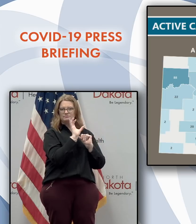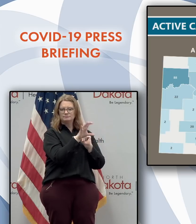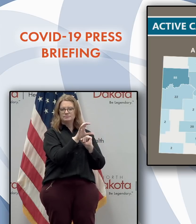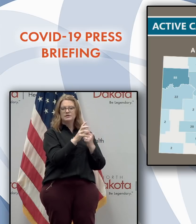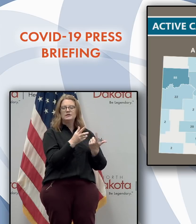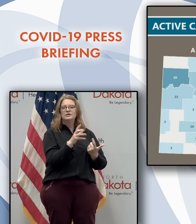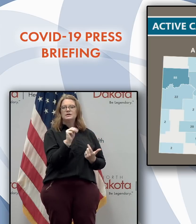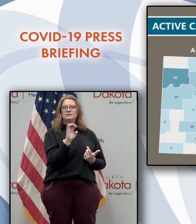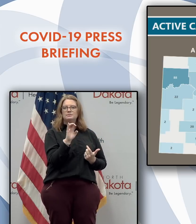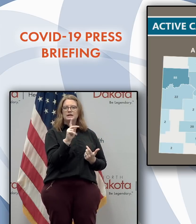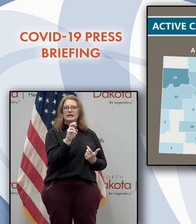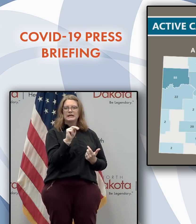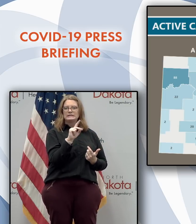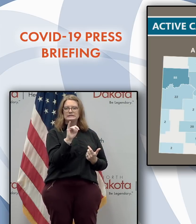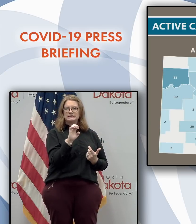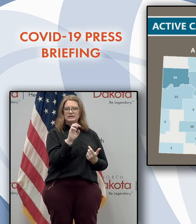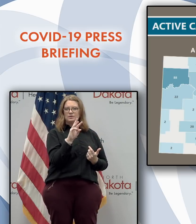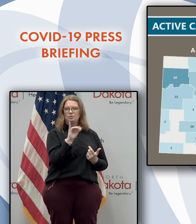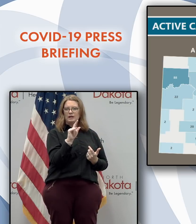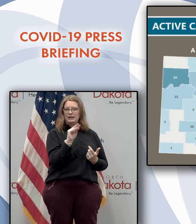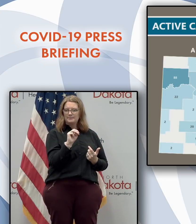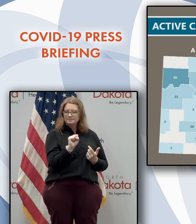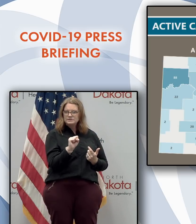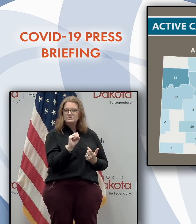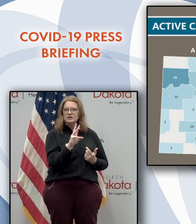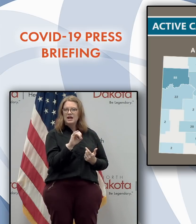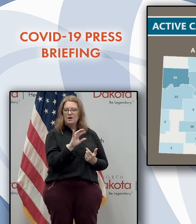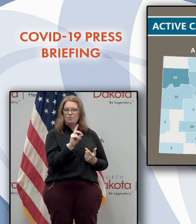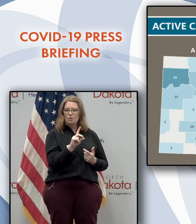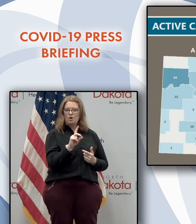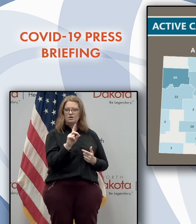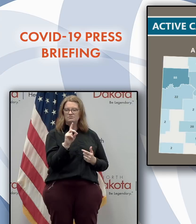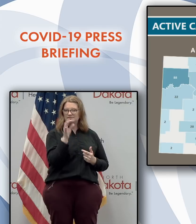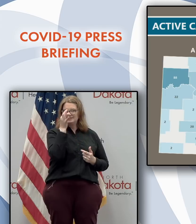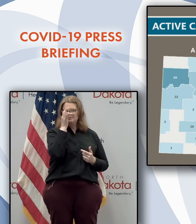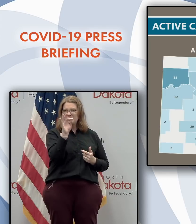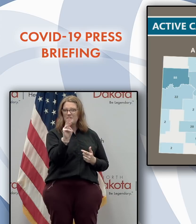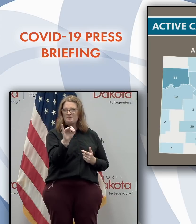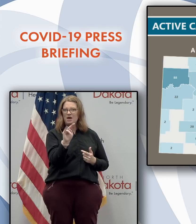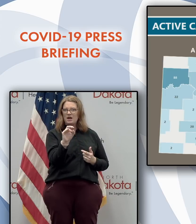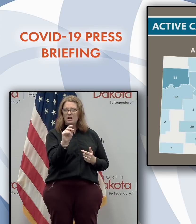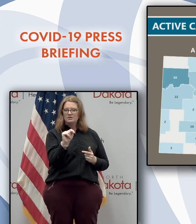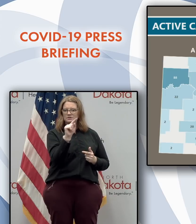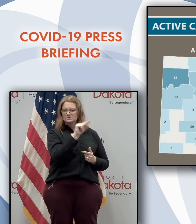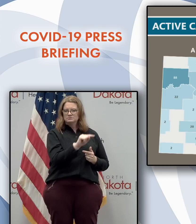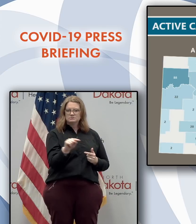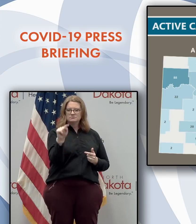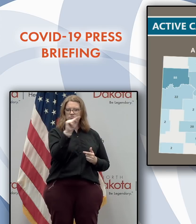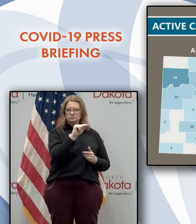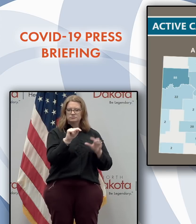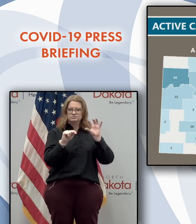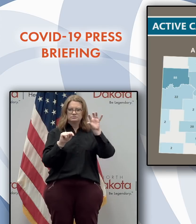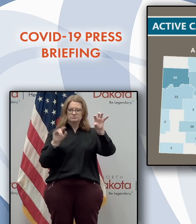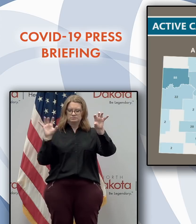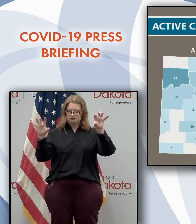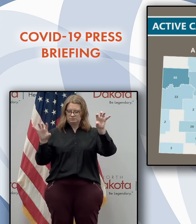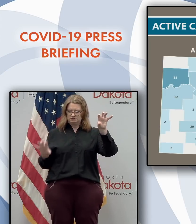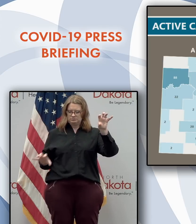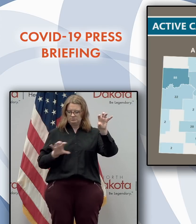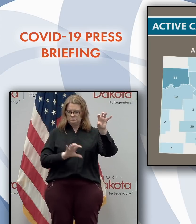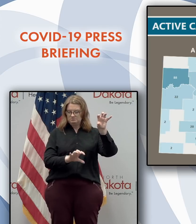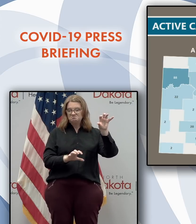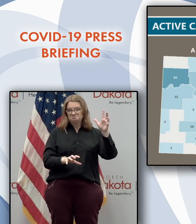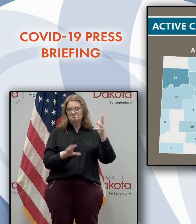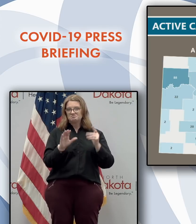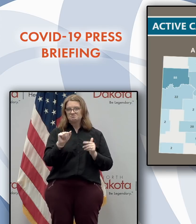extending from McKenzie, Williams, and Ward, where Minot is, that the vast majority of our cases are in our major metro